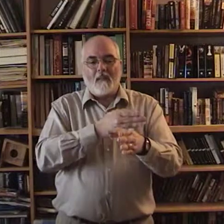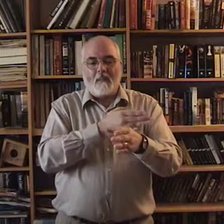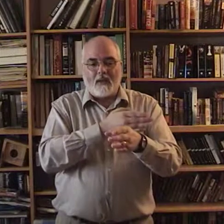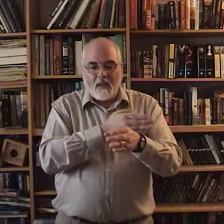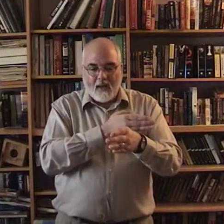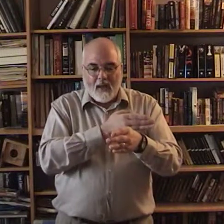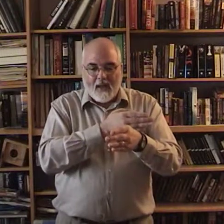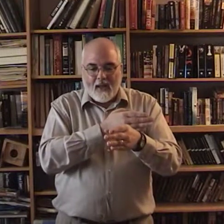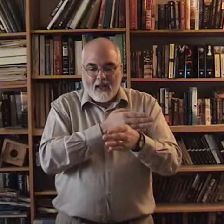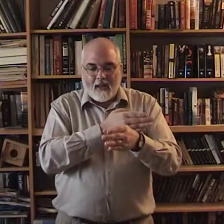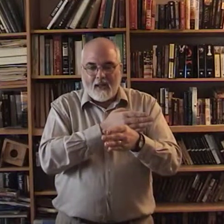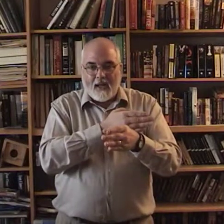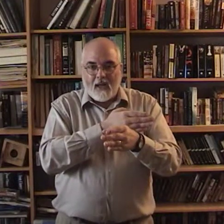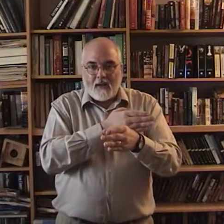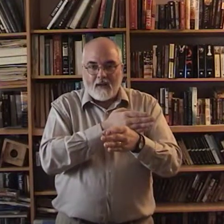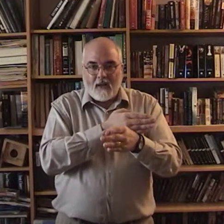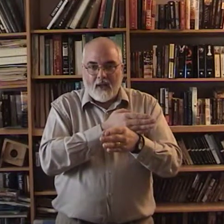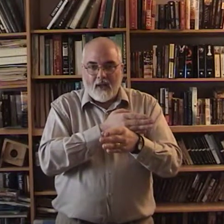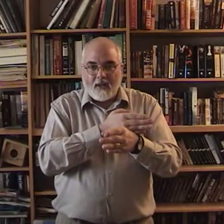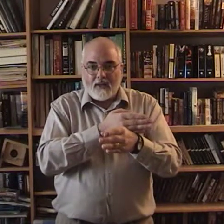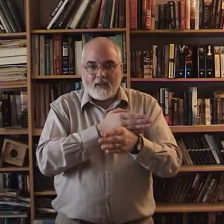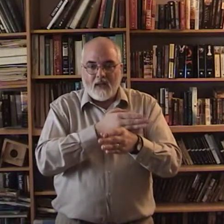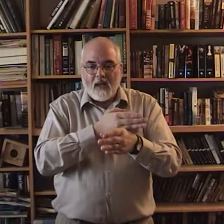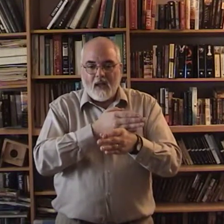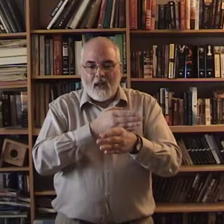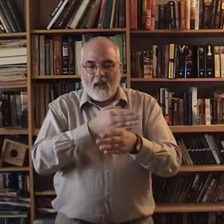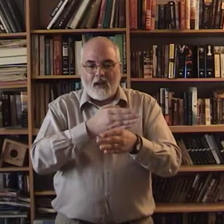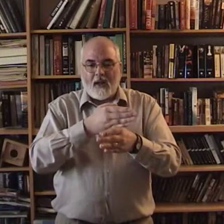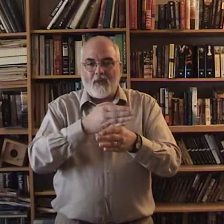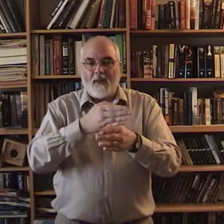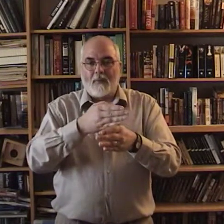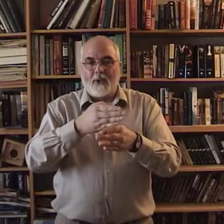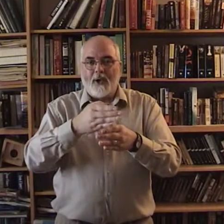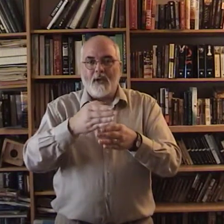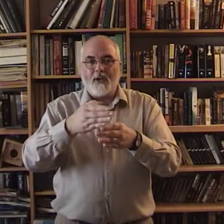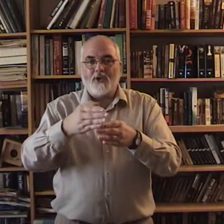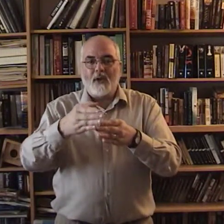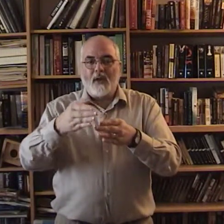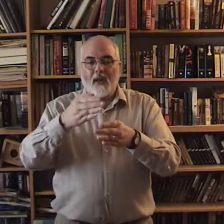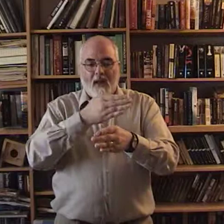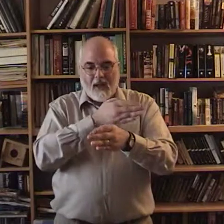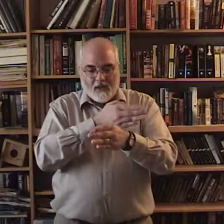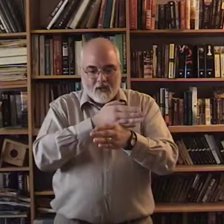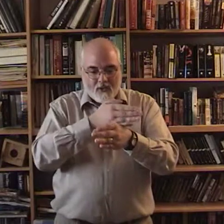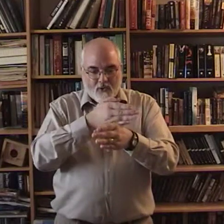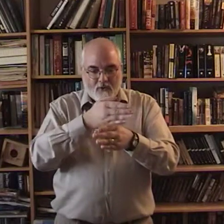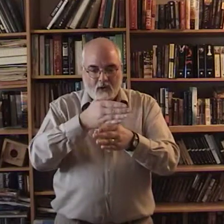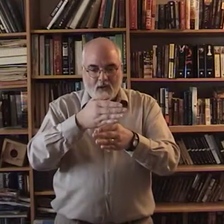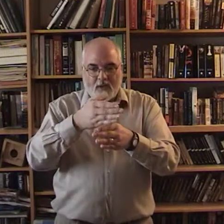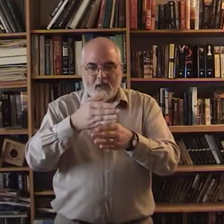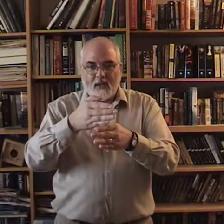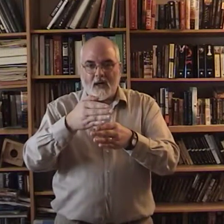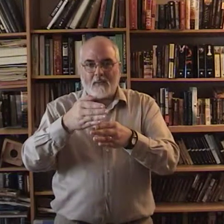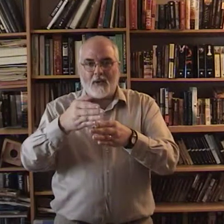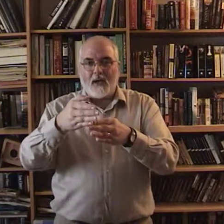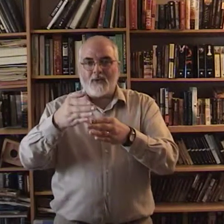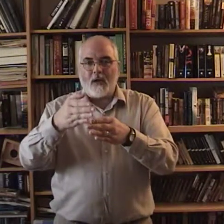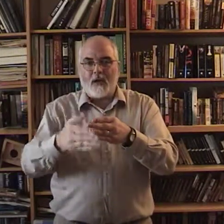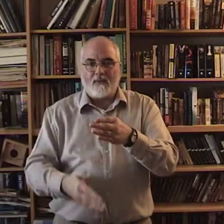But the end is like you have a bridge and you're going to traverse the entire bridge and fall